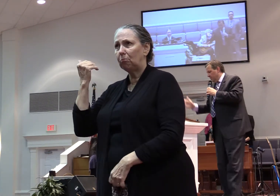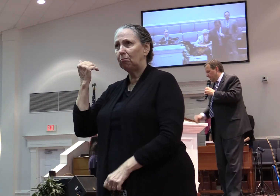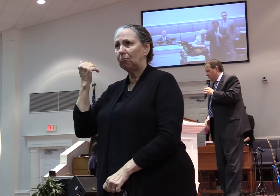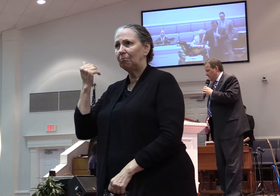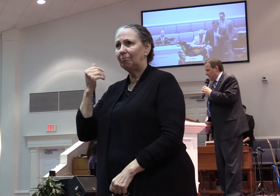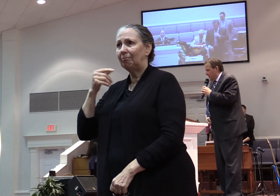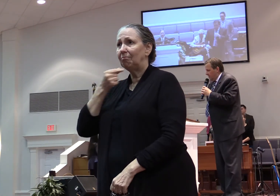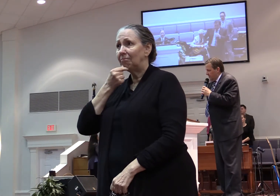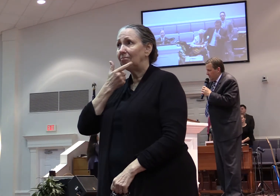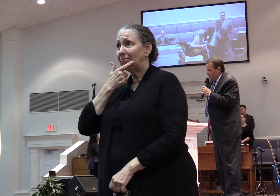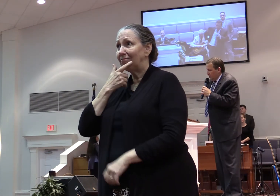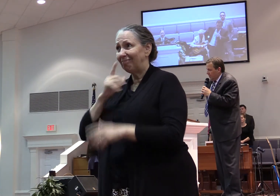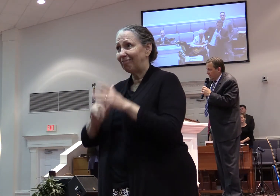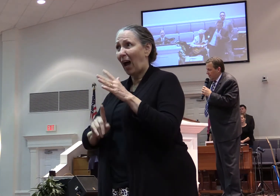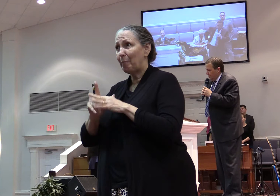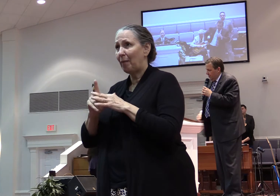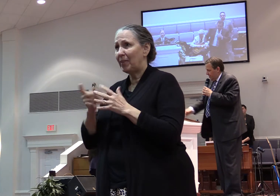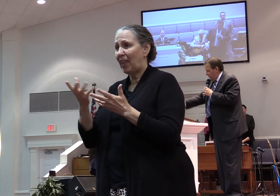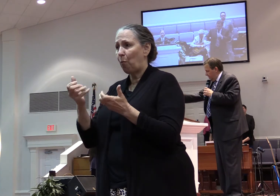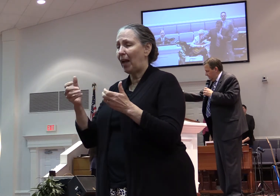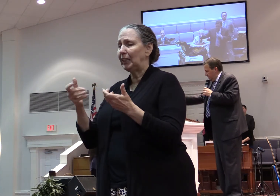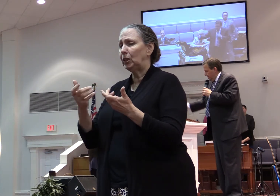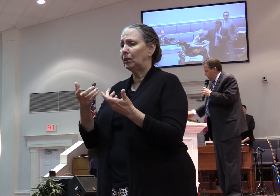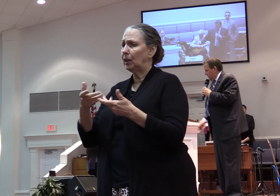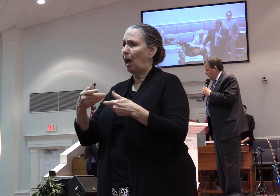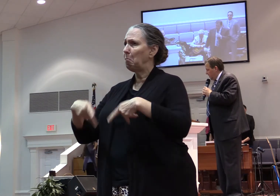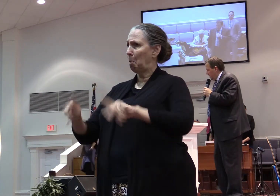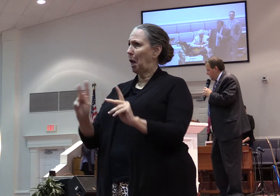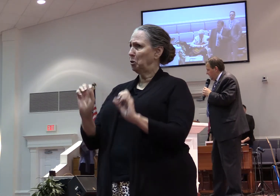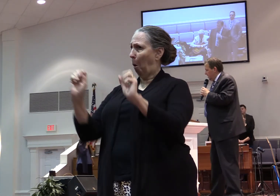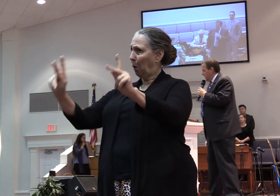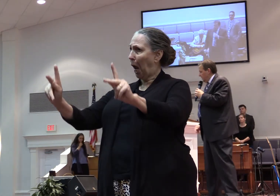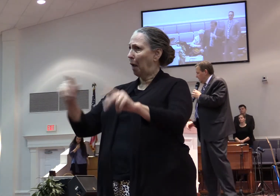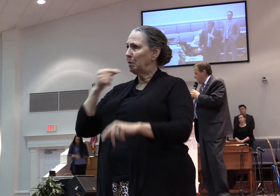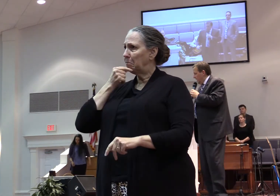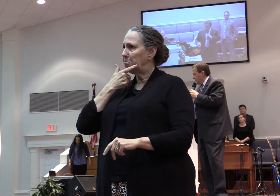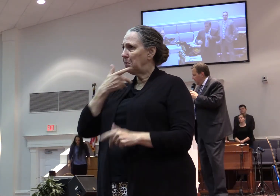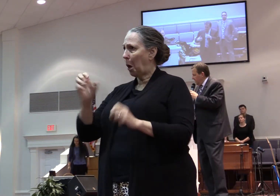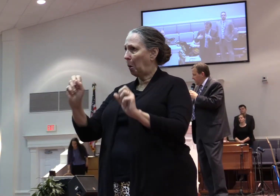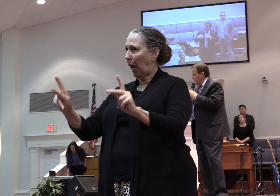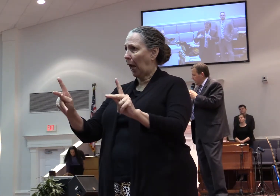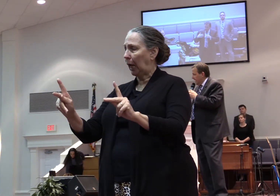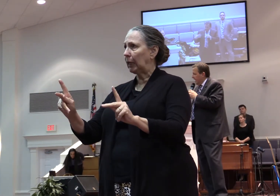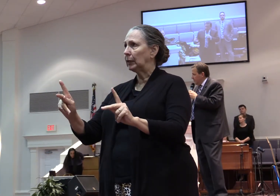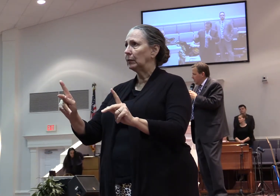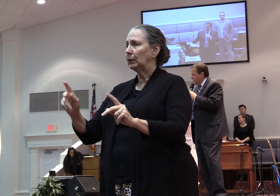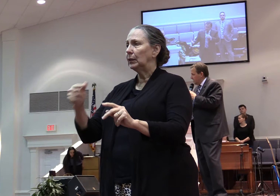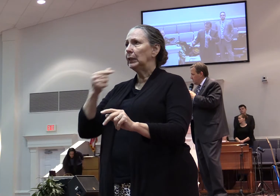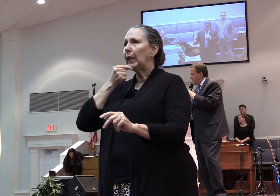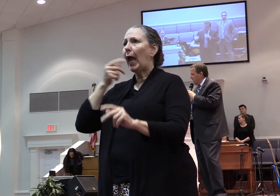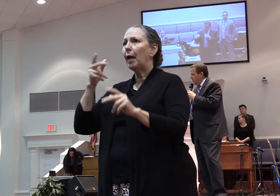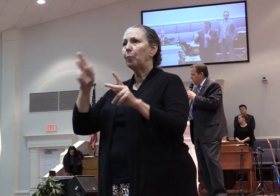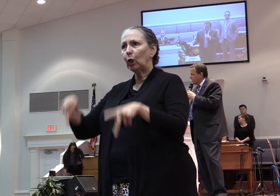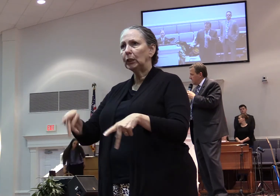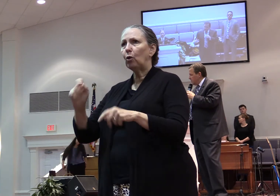when the homosexual agenda wanted to be introduced, they would, you know, every gay person